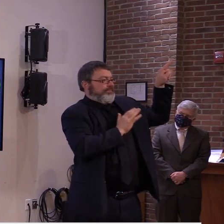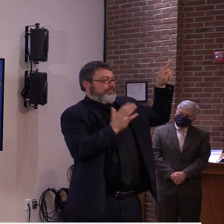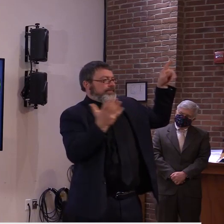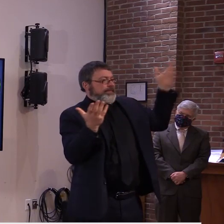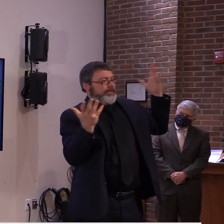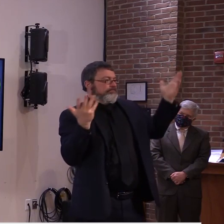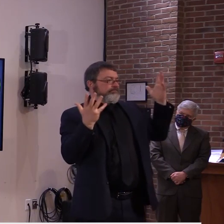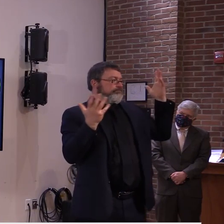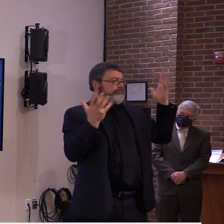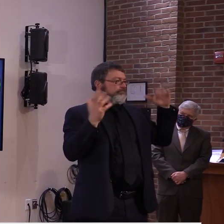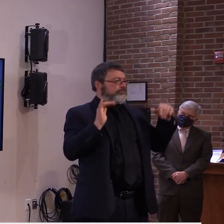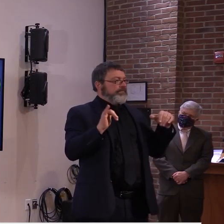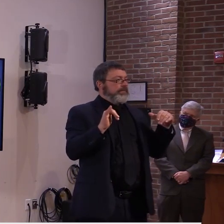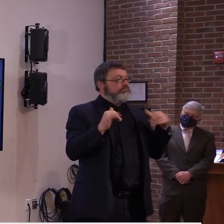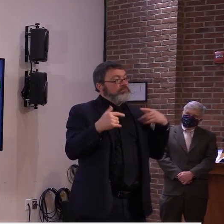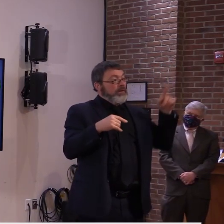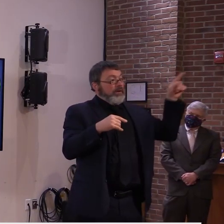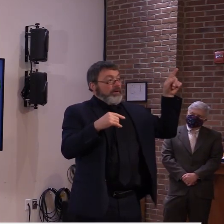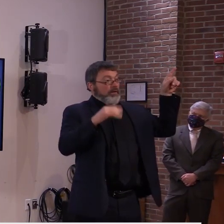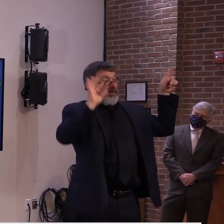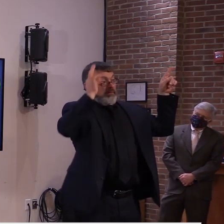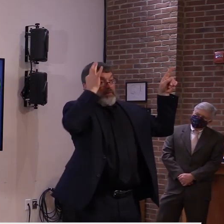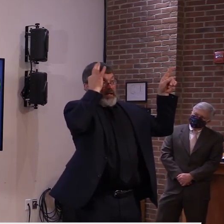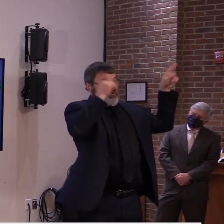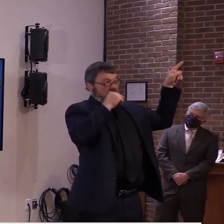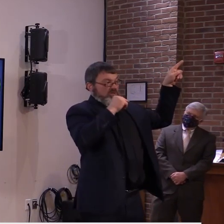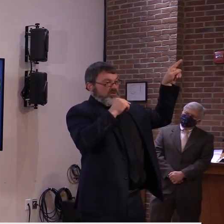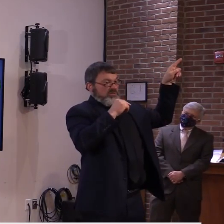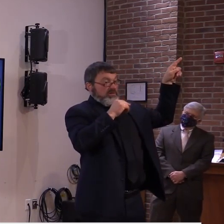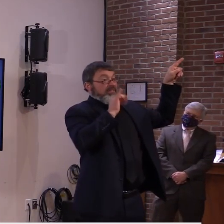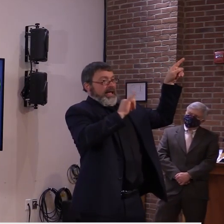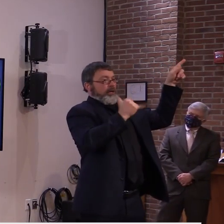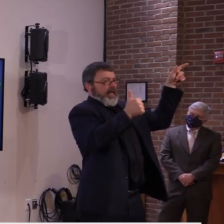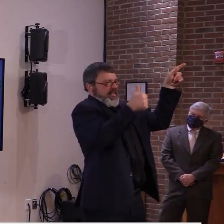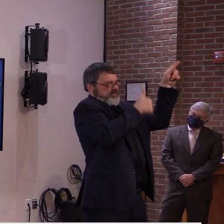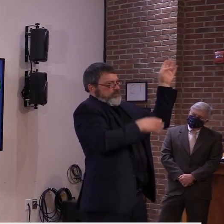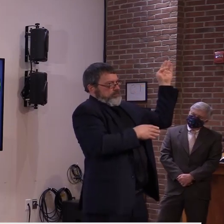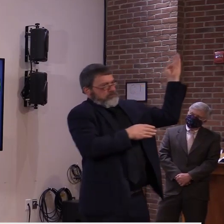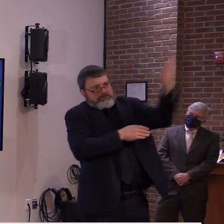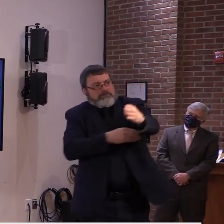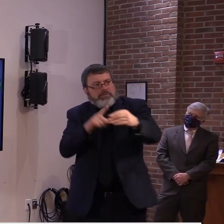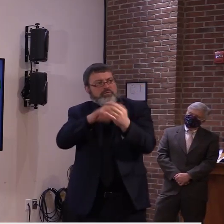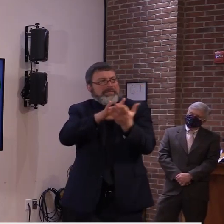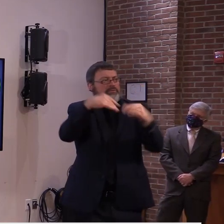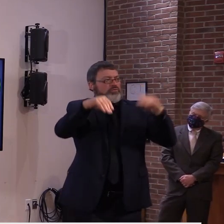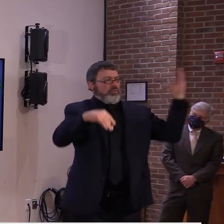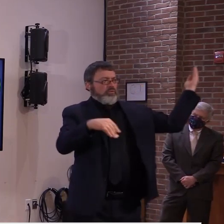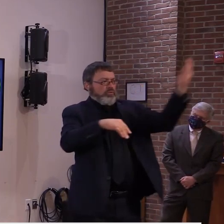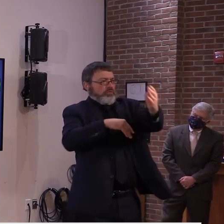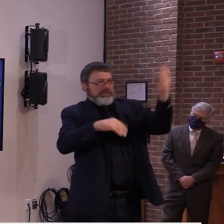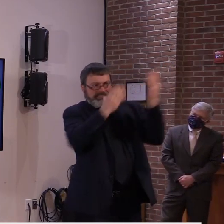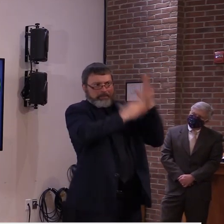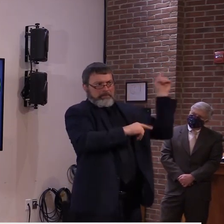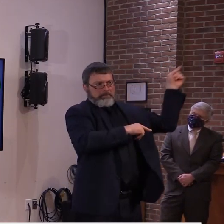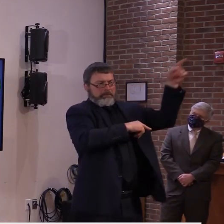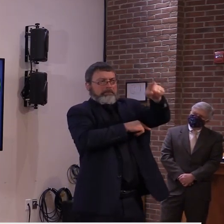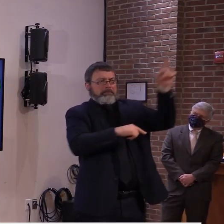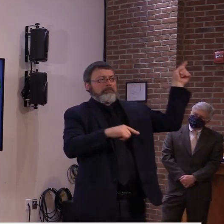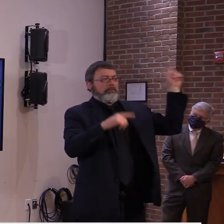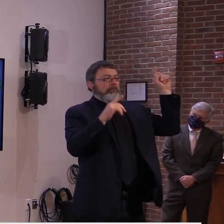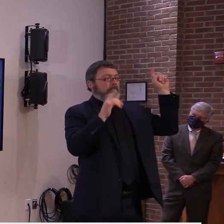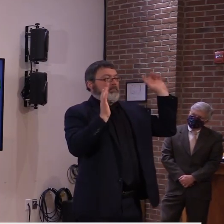New Year's or around that time. It all depends, again, on the federal timing. The second